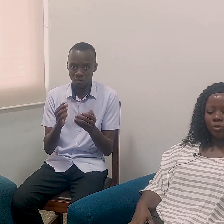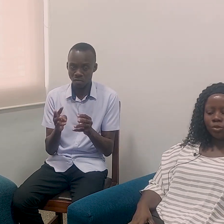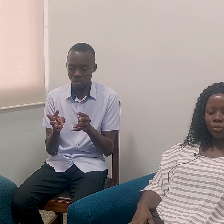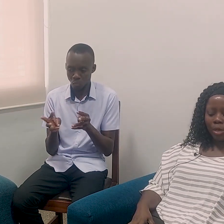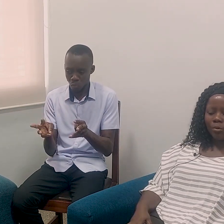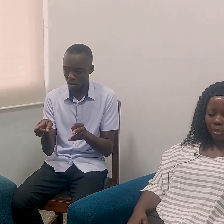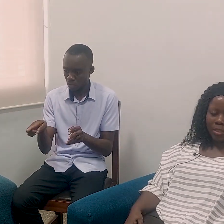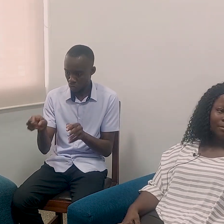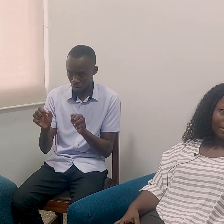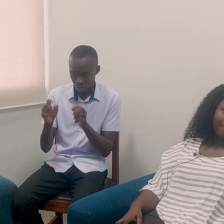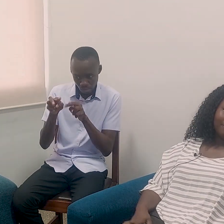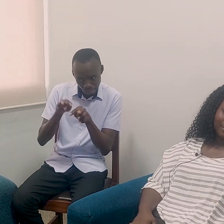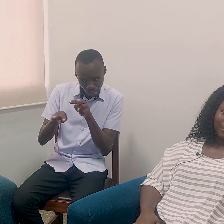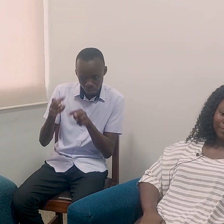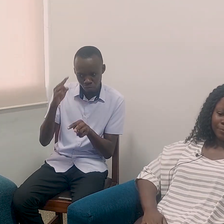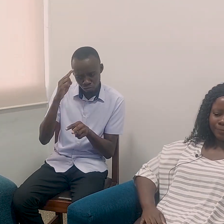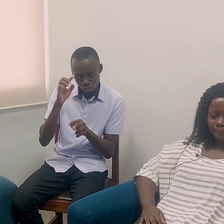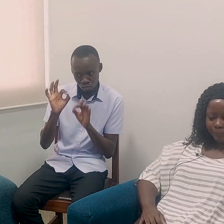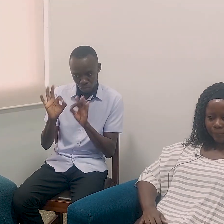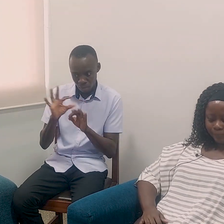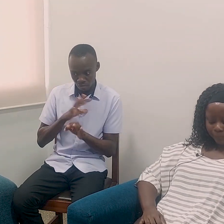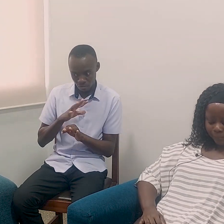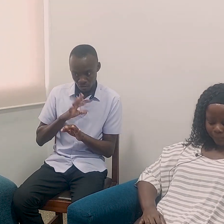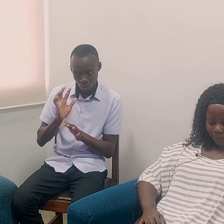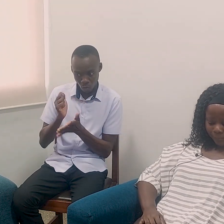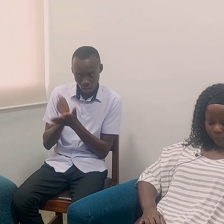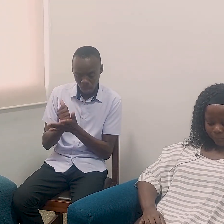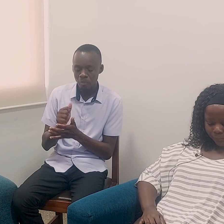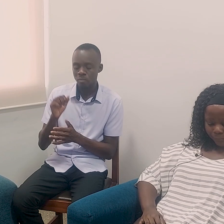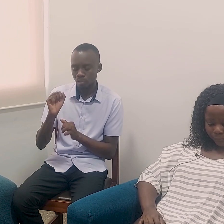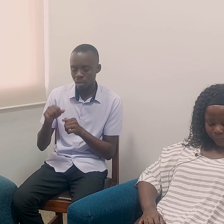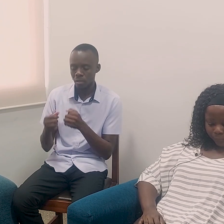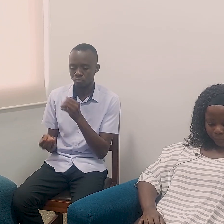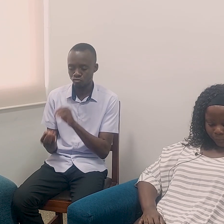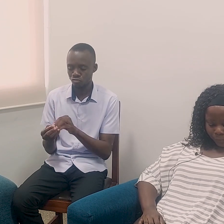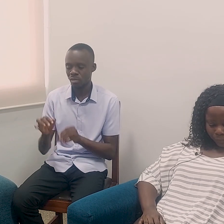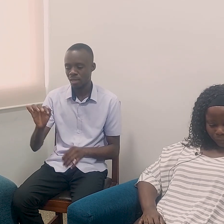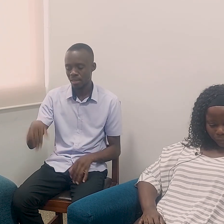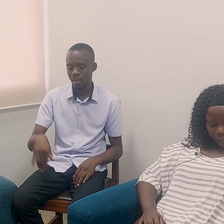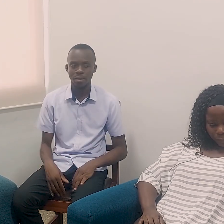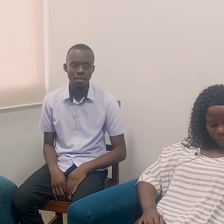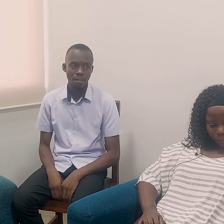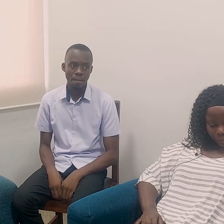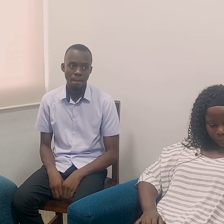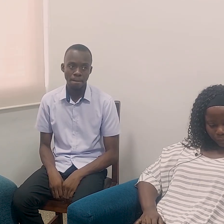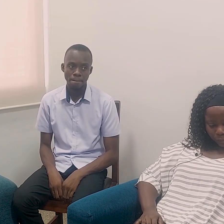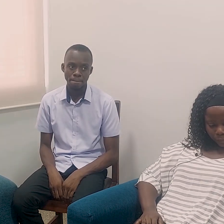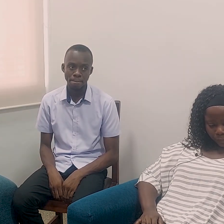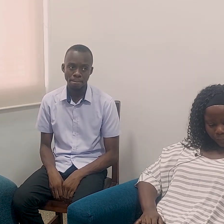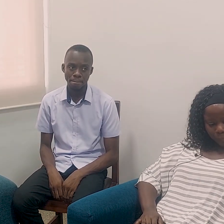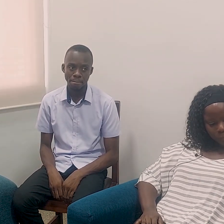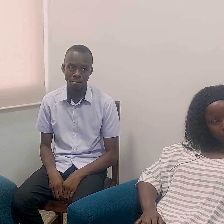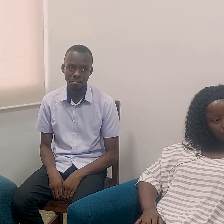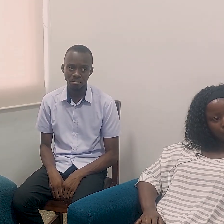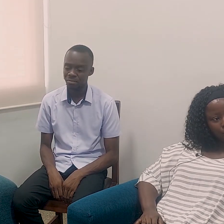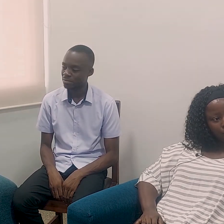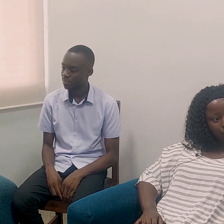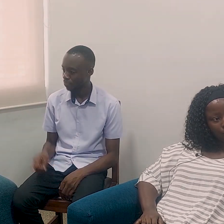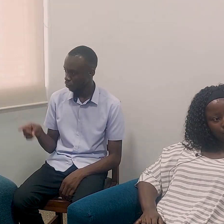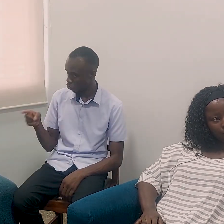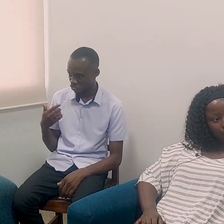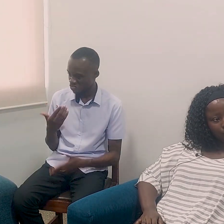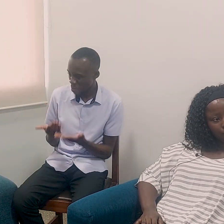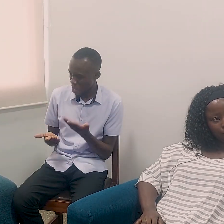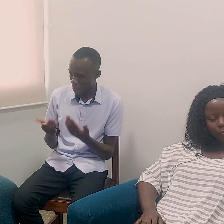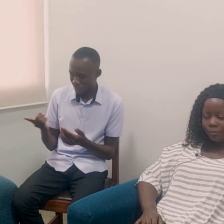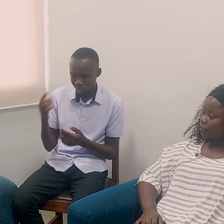you want to work with. Yeah, thank you. Thank you so much. So Uma, I think as a peer counselor, you probably have a little knowledge on